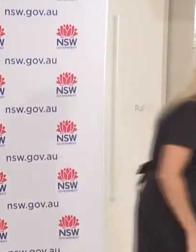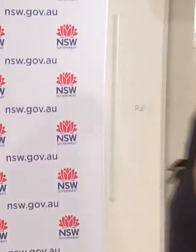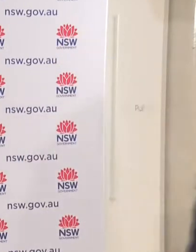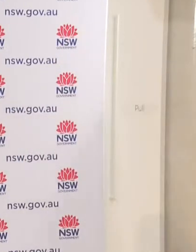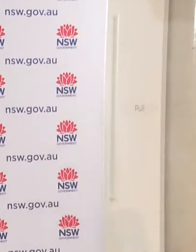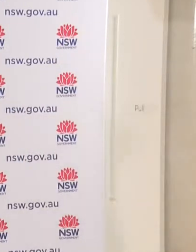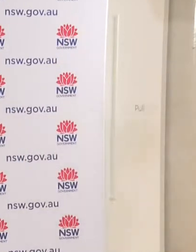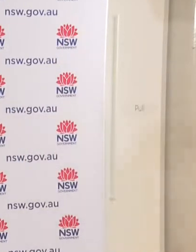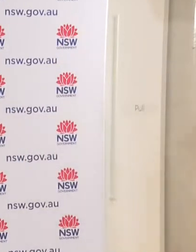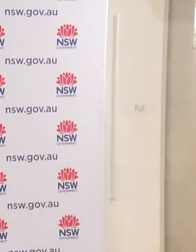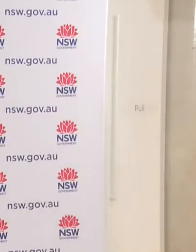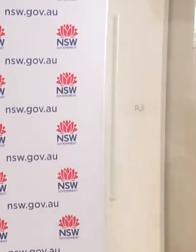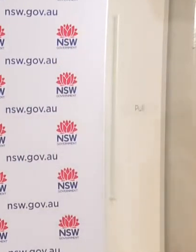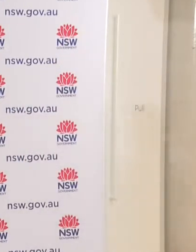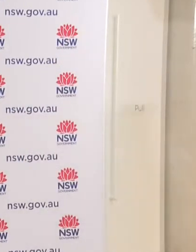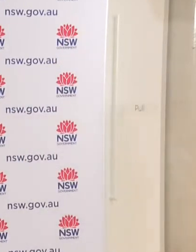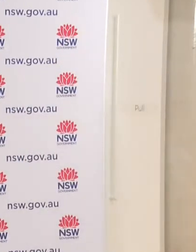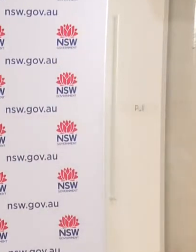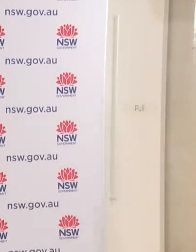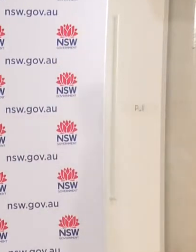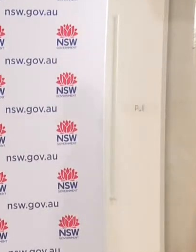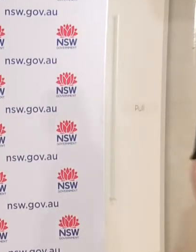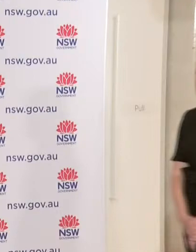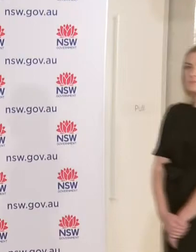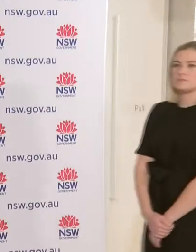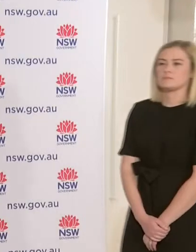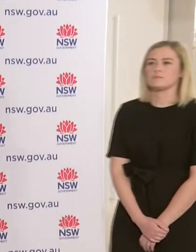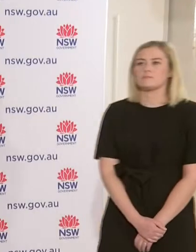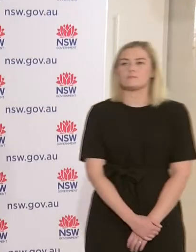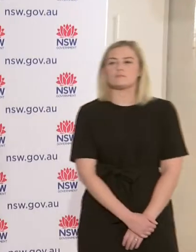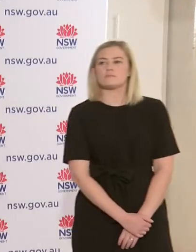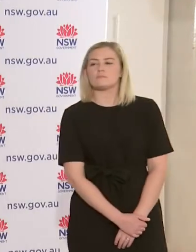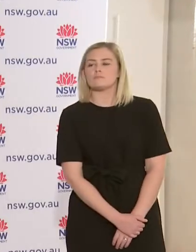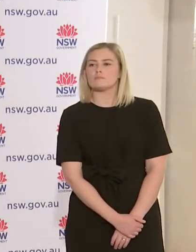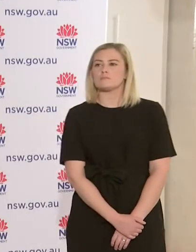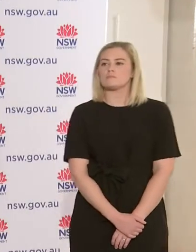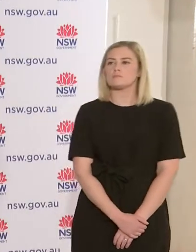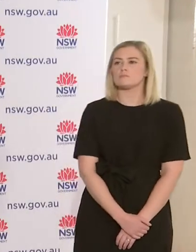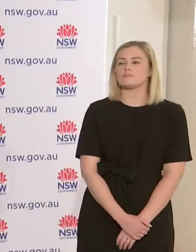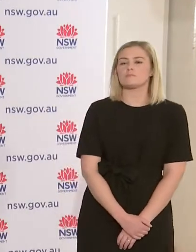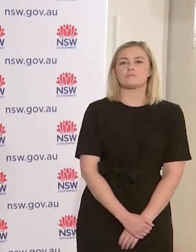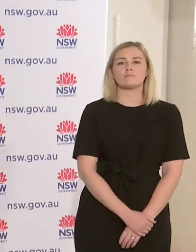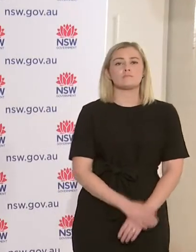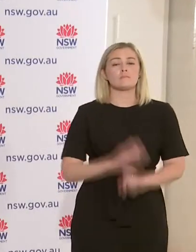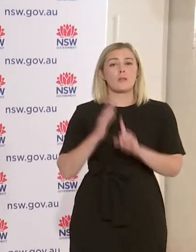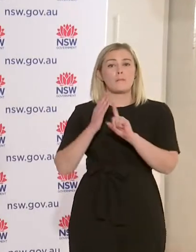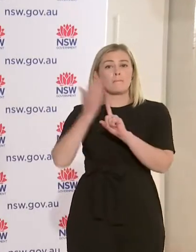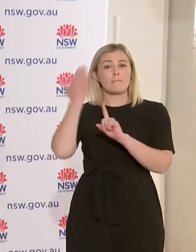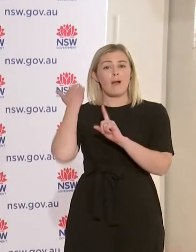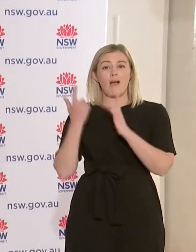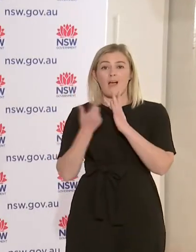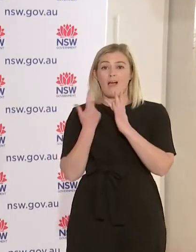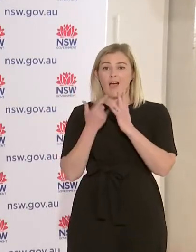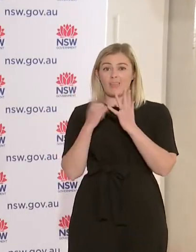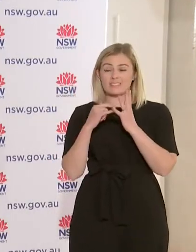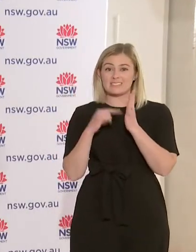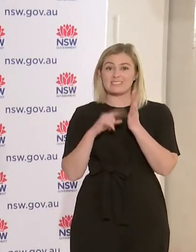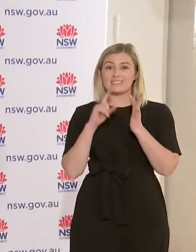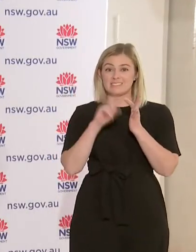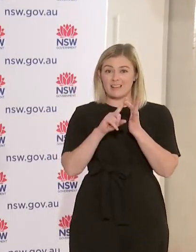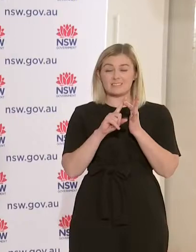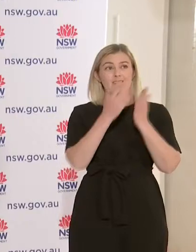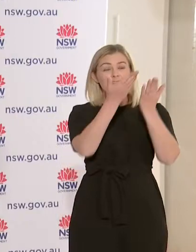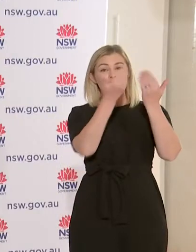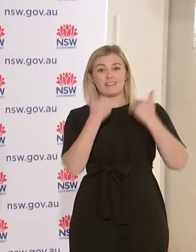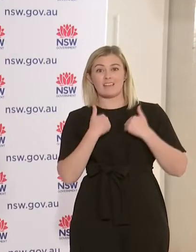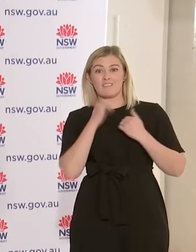more, sorry. Looks like Moderna, by the way, is going to the states that gave us their vaccinations. Are you okay with that? Oh,